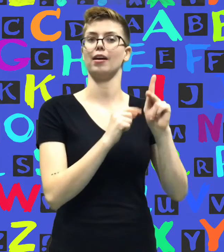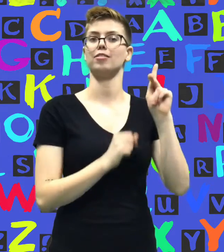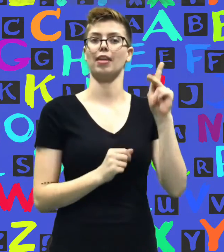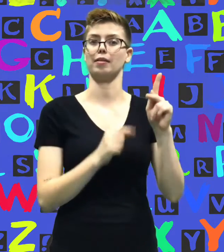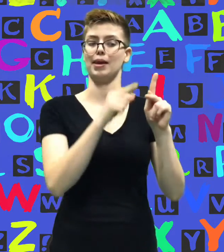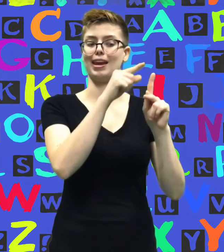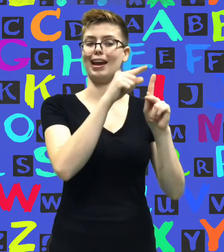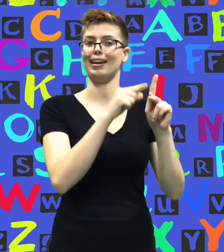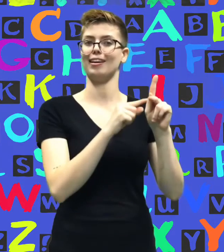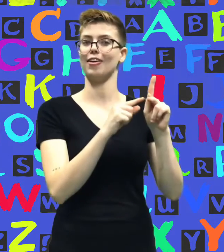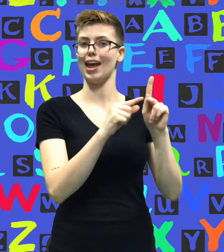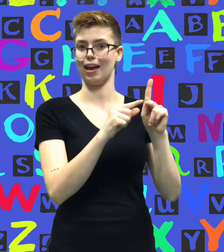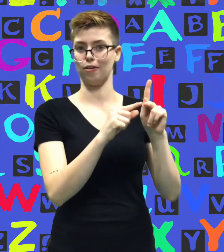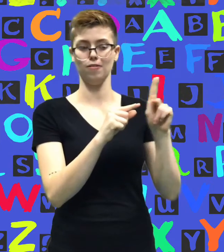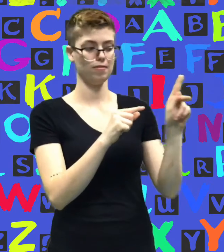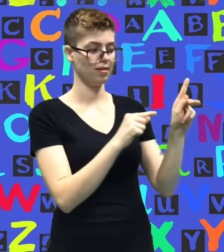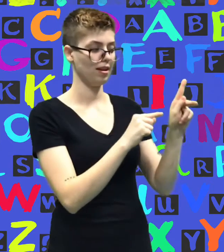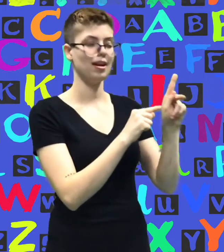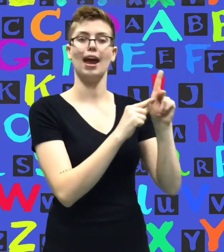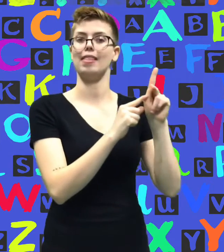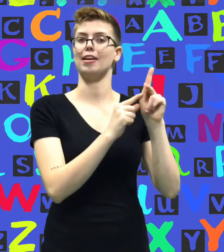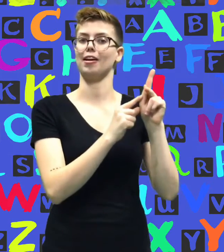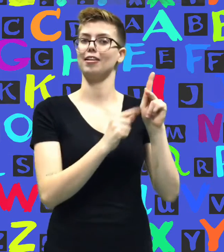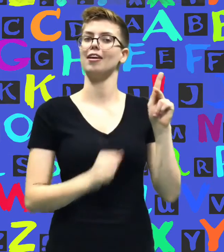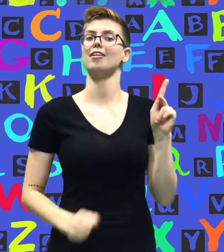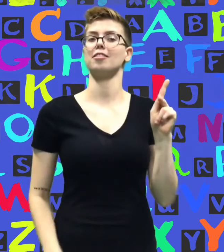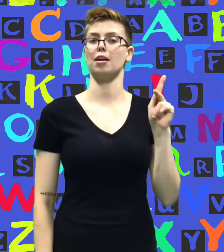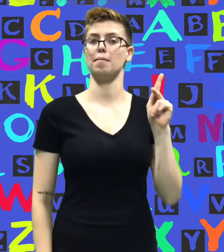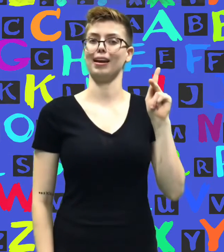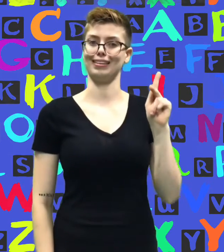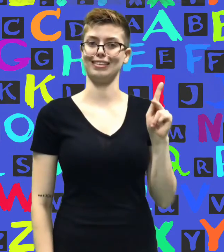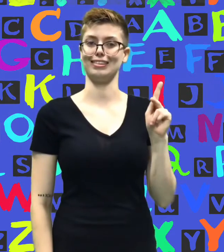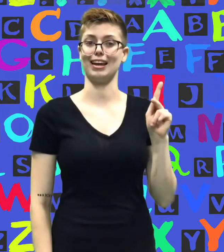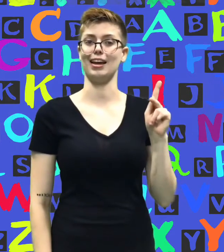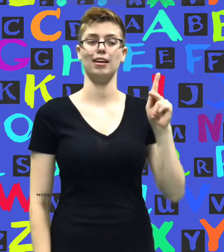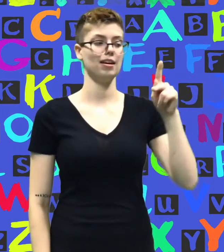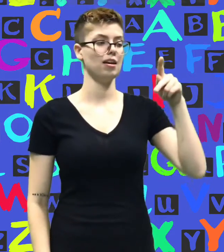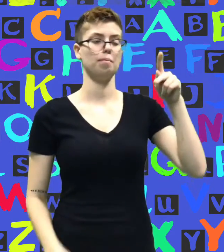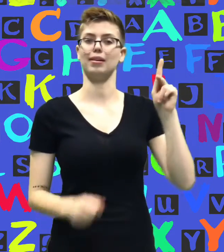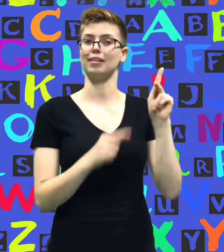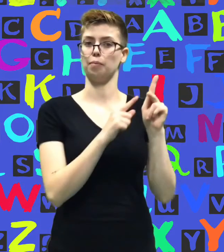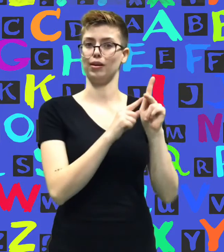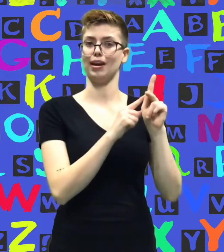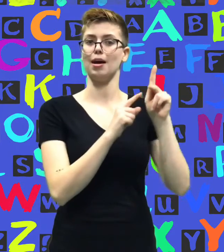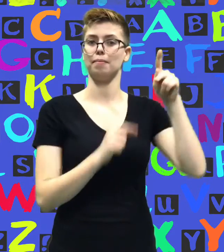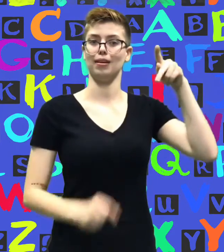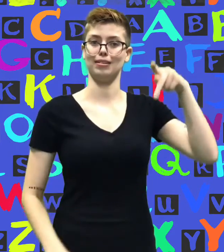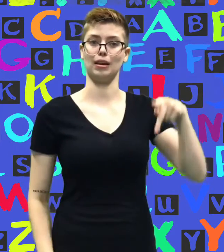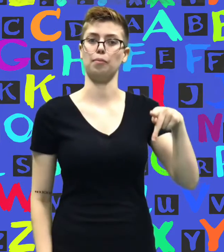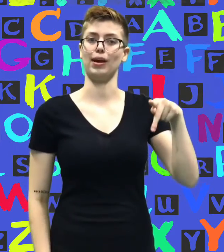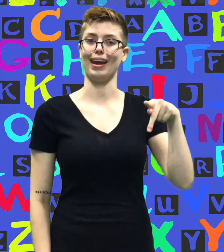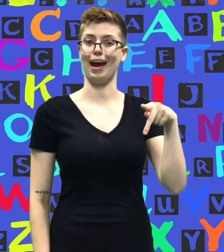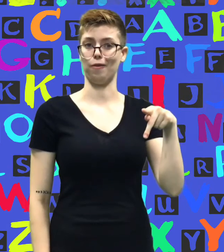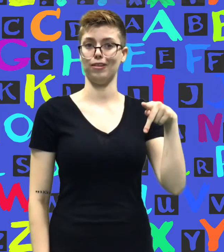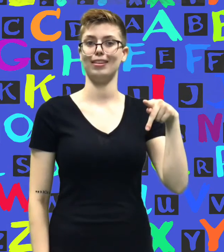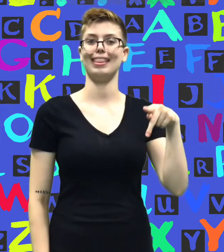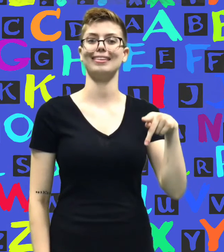so that they're making a 90-degree angle, and then you're going to tuck your thumb against the side. But instead of pointing up, it's going to point out. That's the